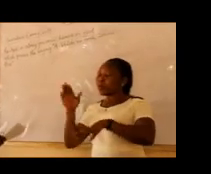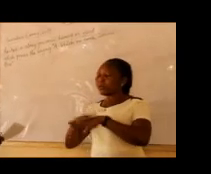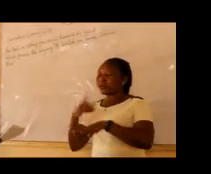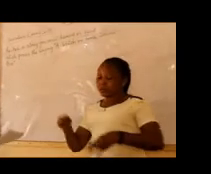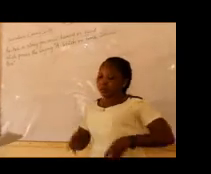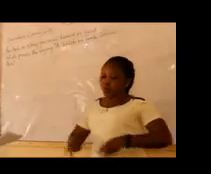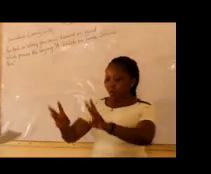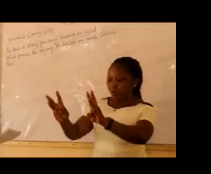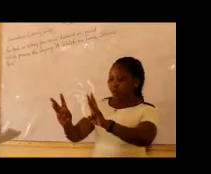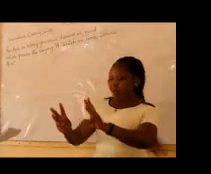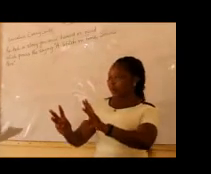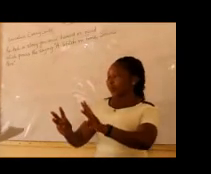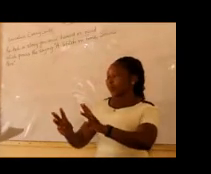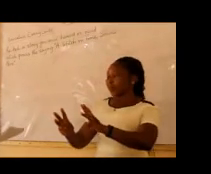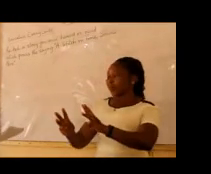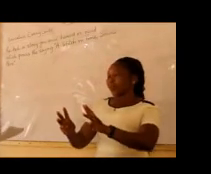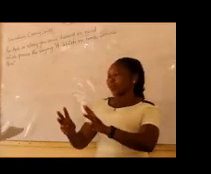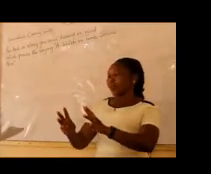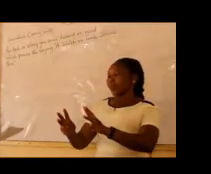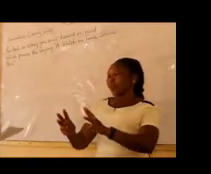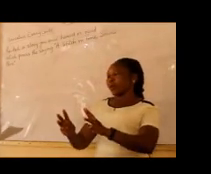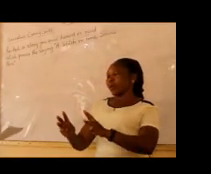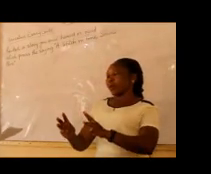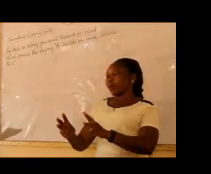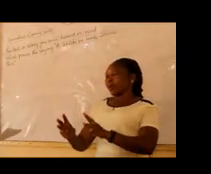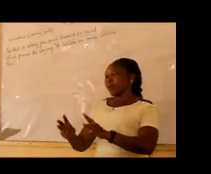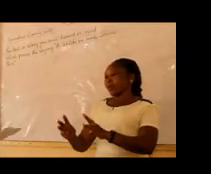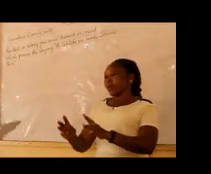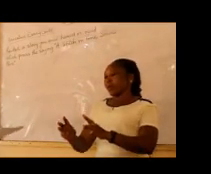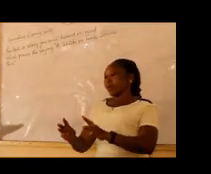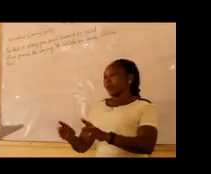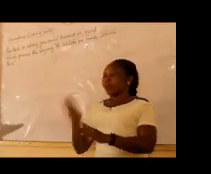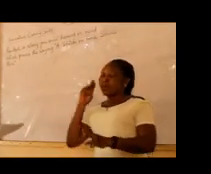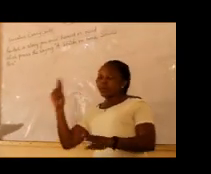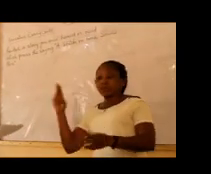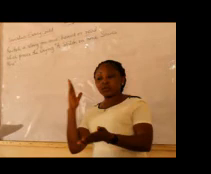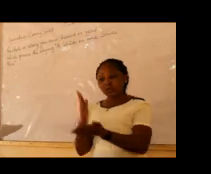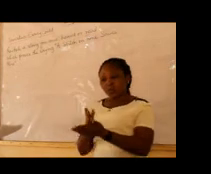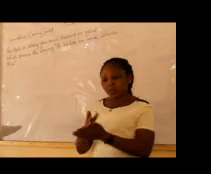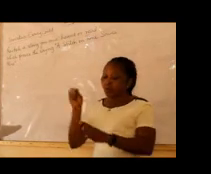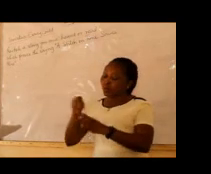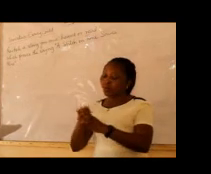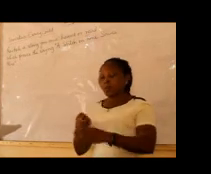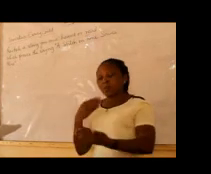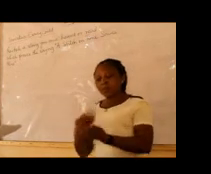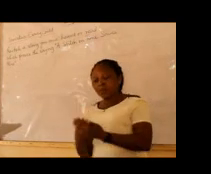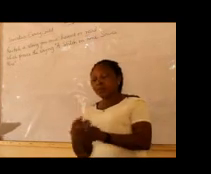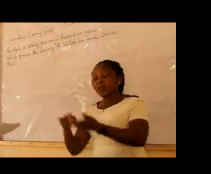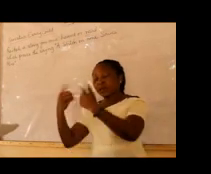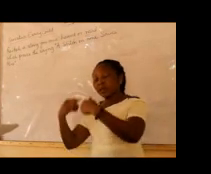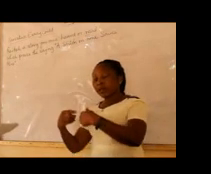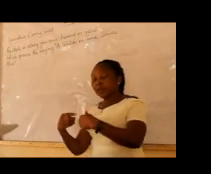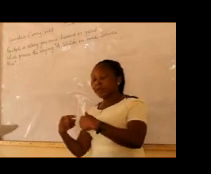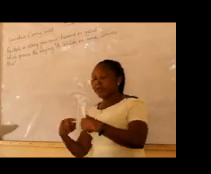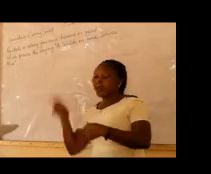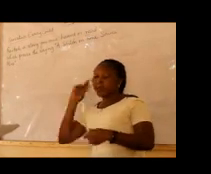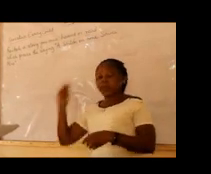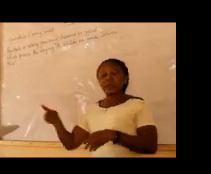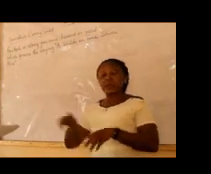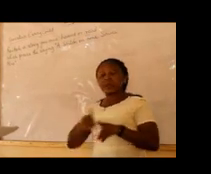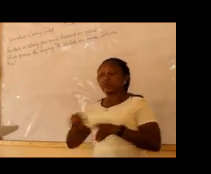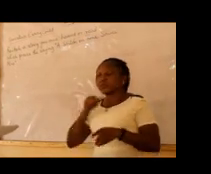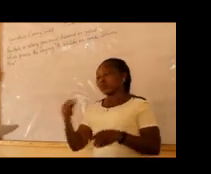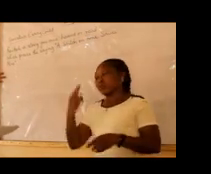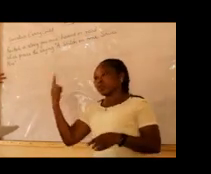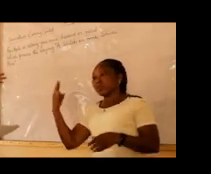derailed. Maybe money came into his hands and he didn't use it well. So you will be seeing